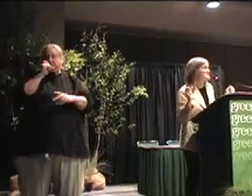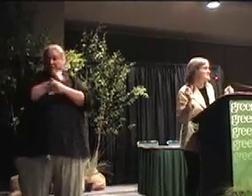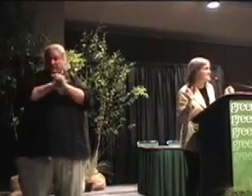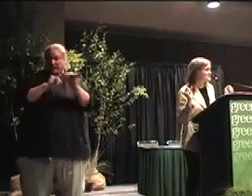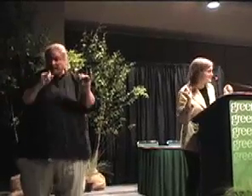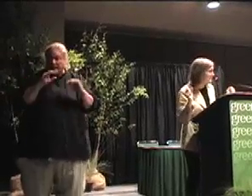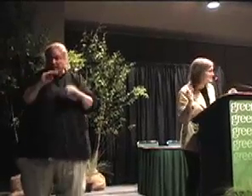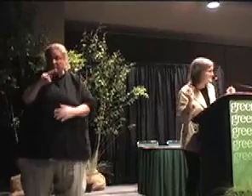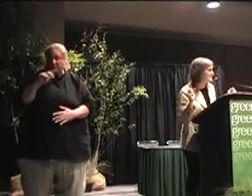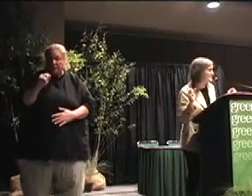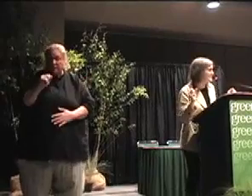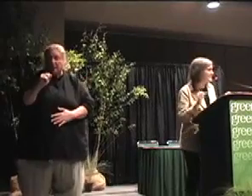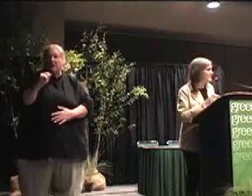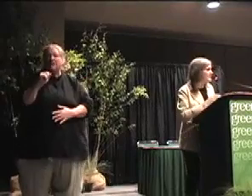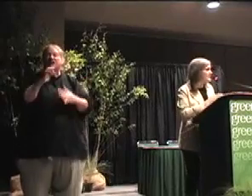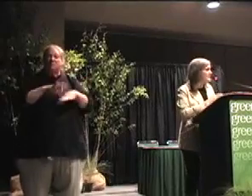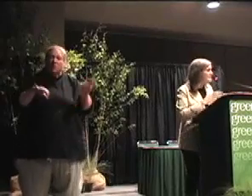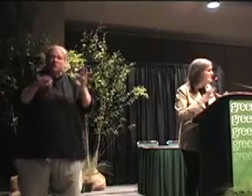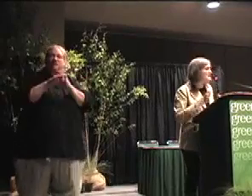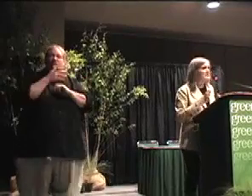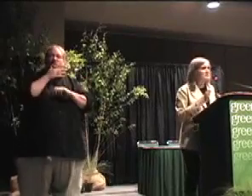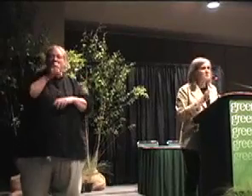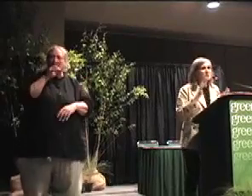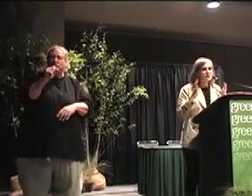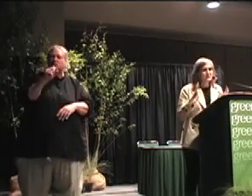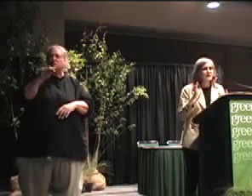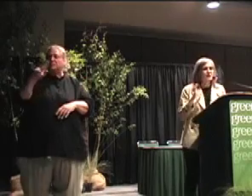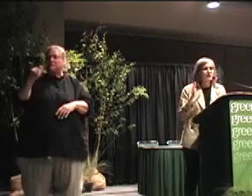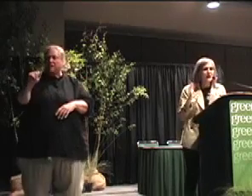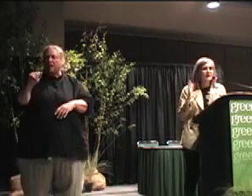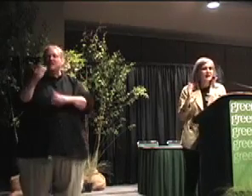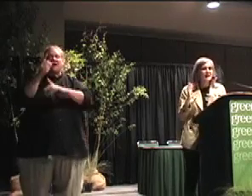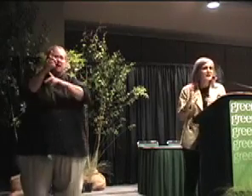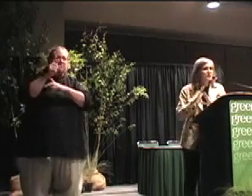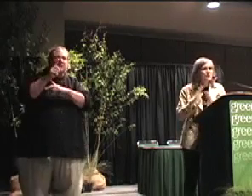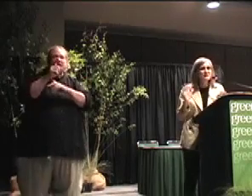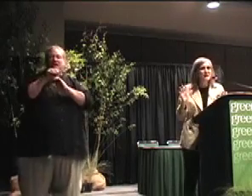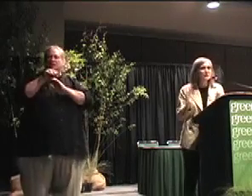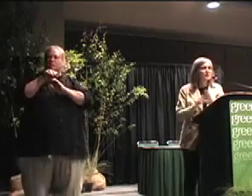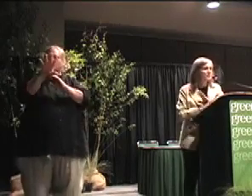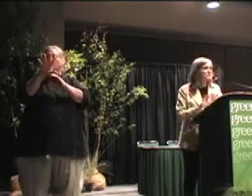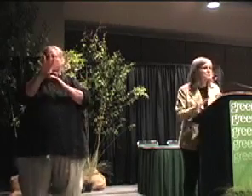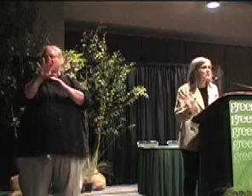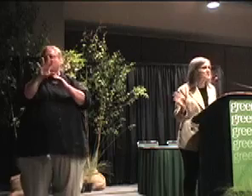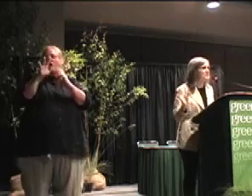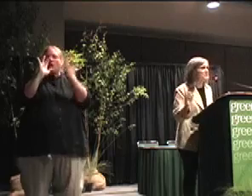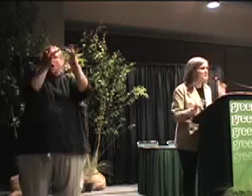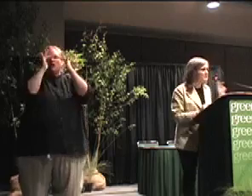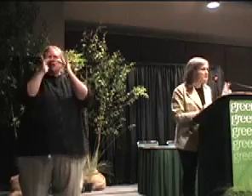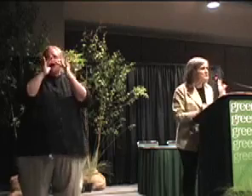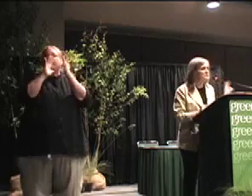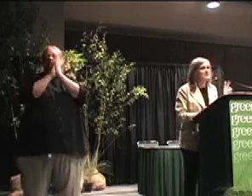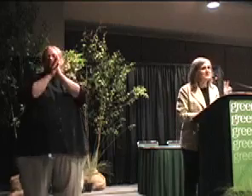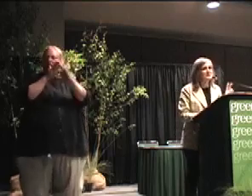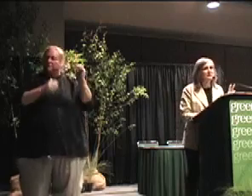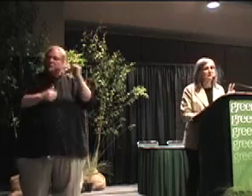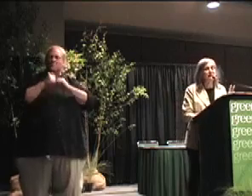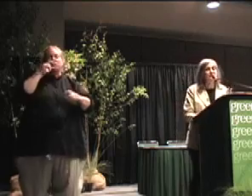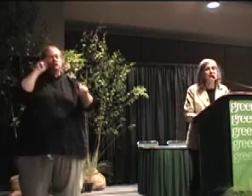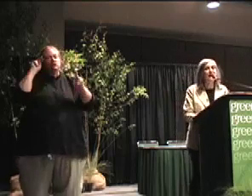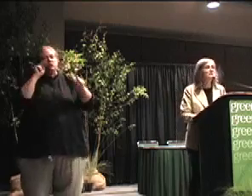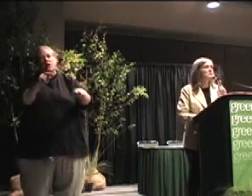importance of grassroots media, they immediately put our video online, and it went viral. The most watched video of the first two